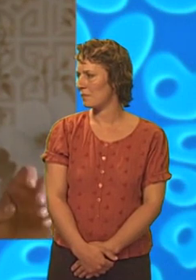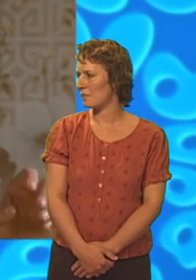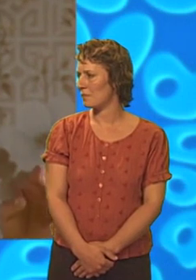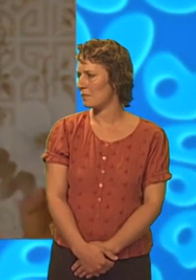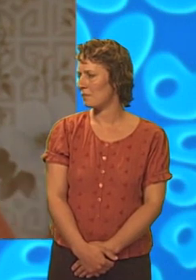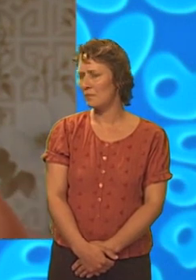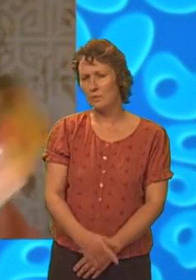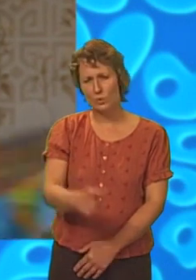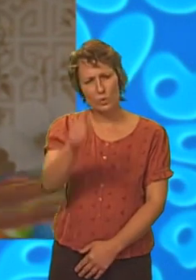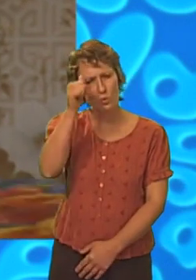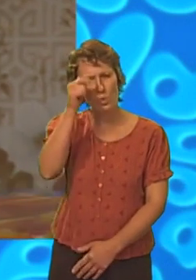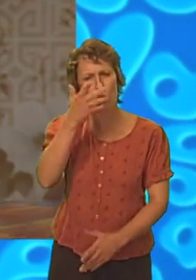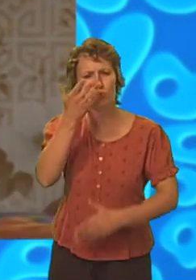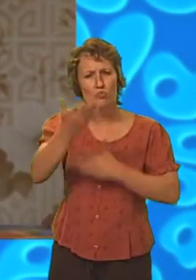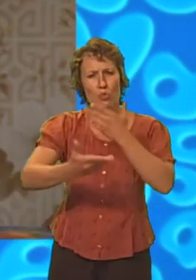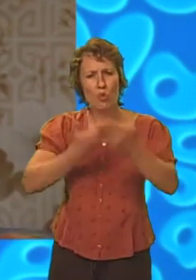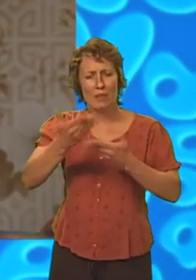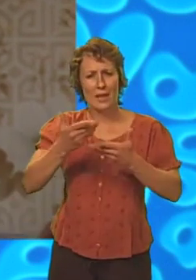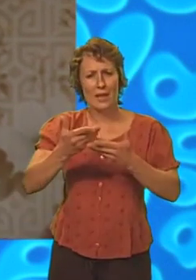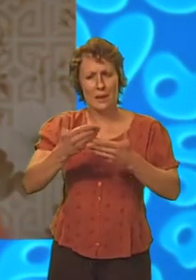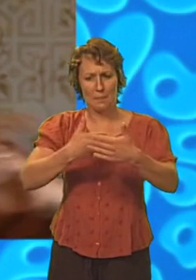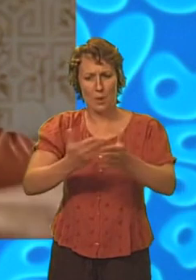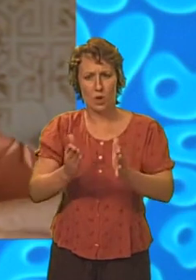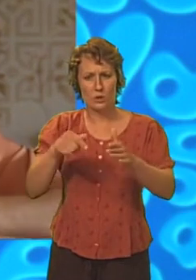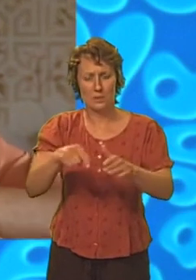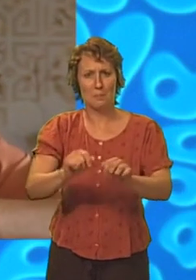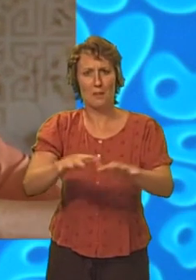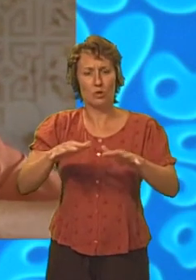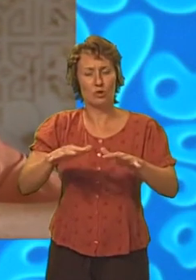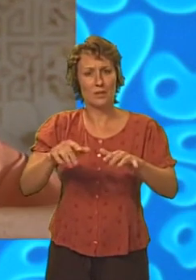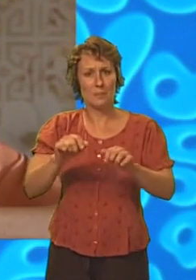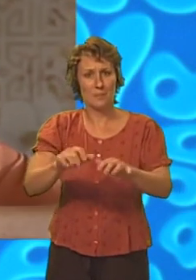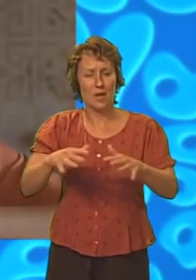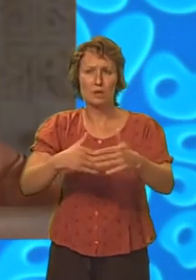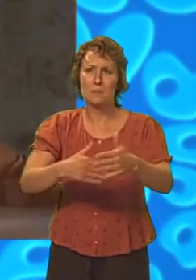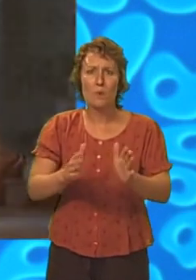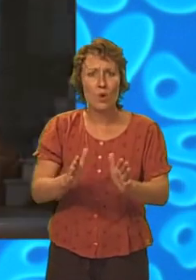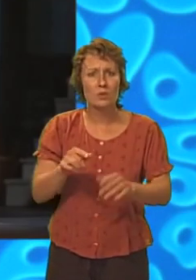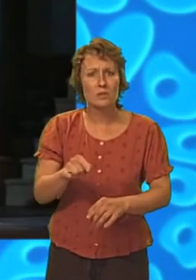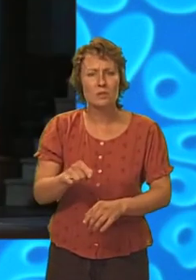Do you know the story of the magic box? Let me see if I can remember it.